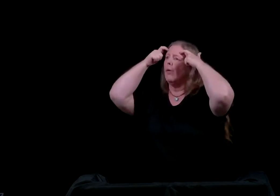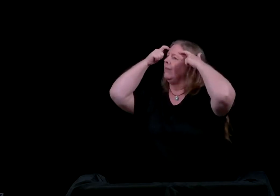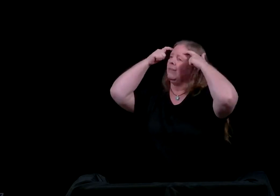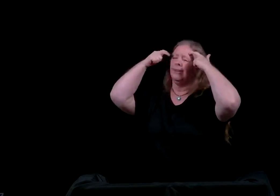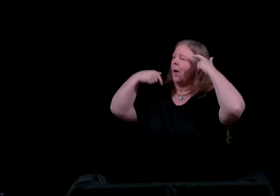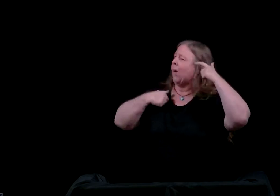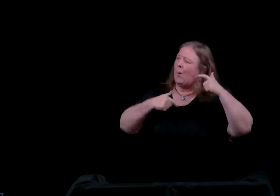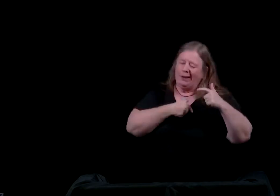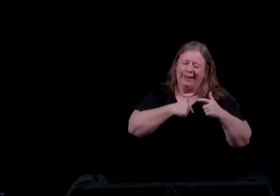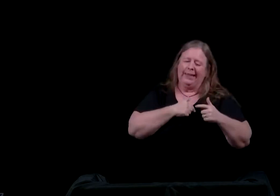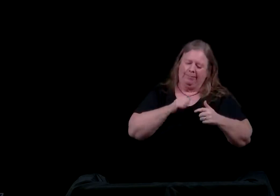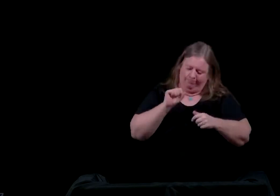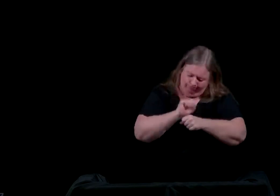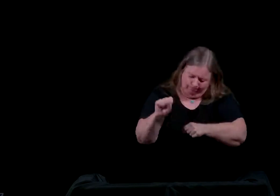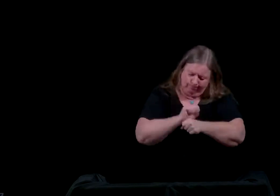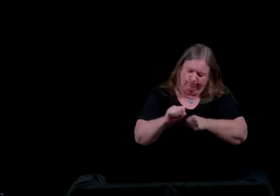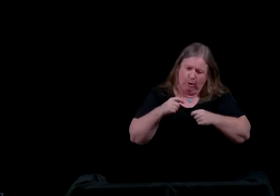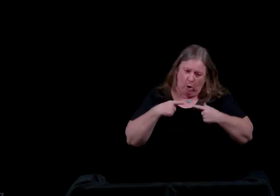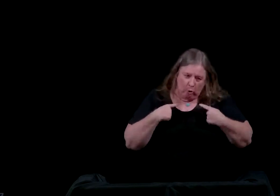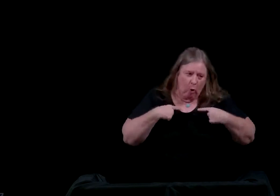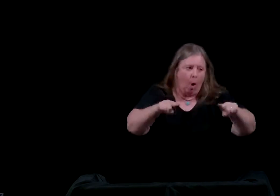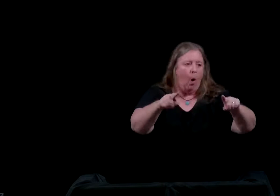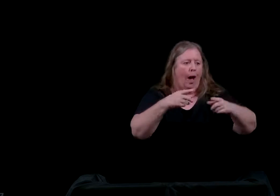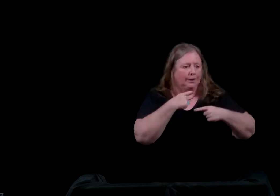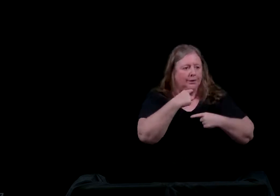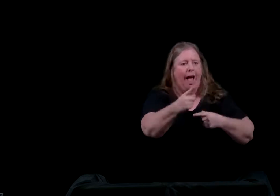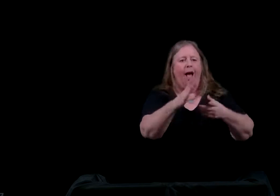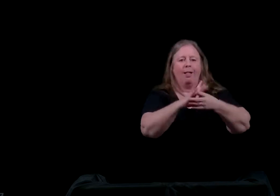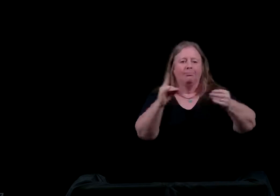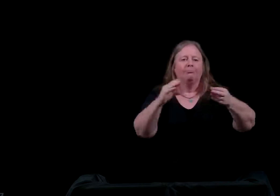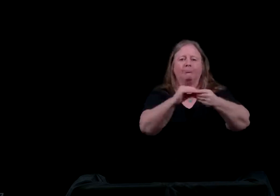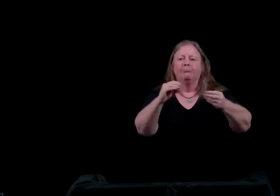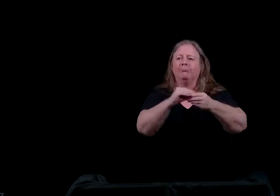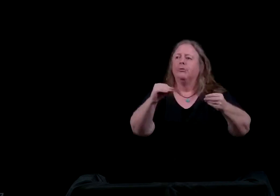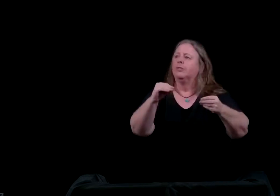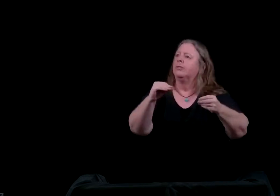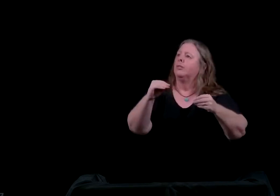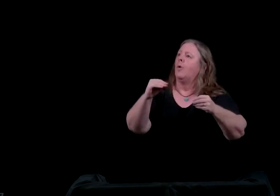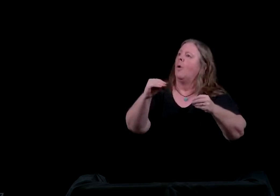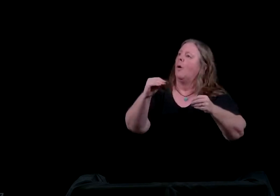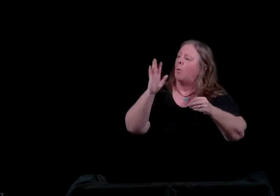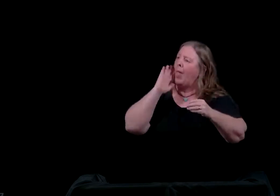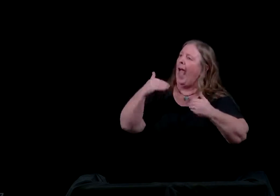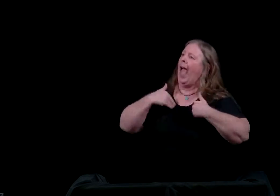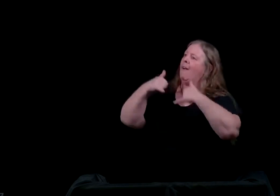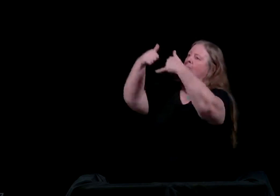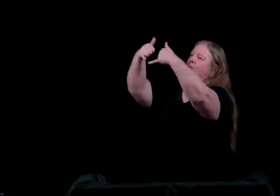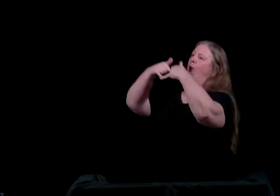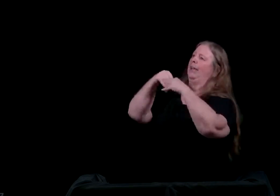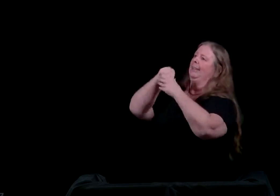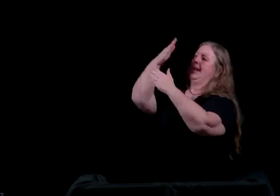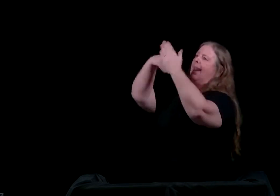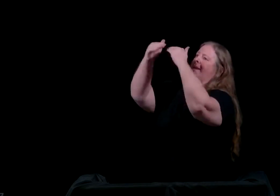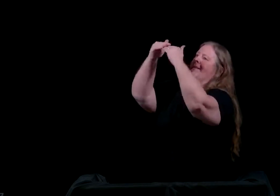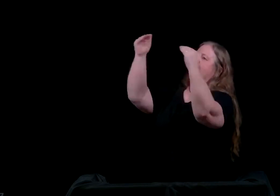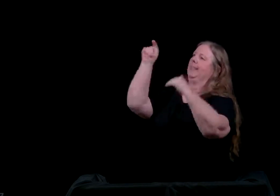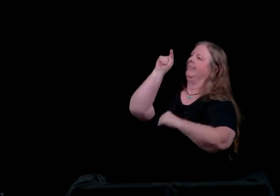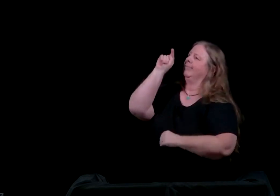game that we're playing is for a crown in heaven. And we can tell others about Jesus. And that we